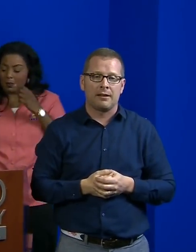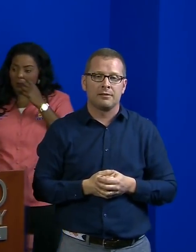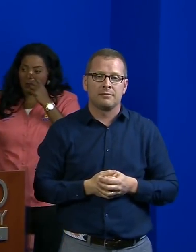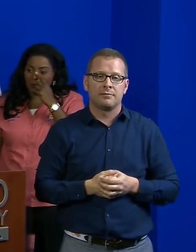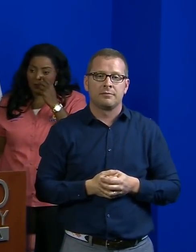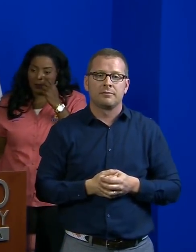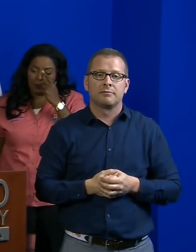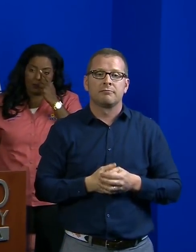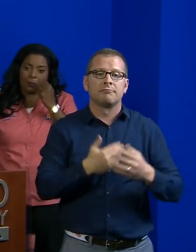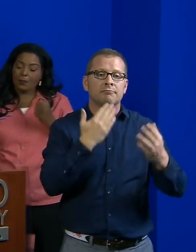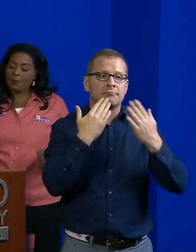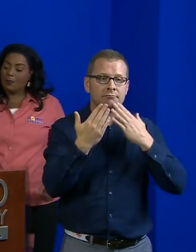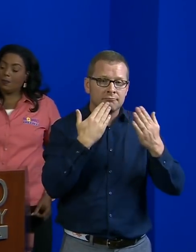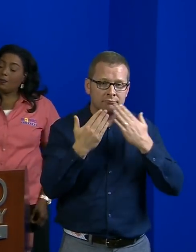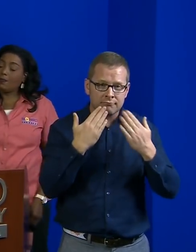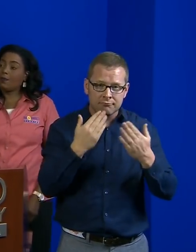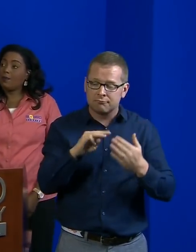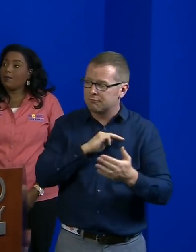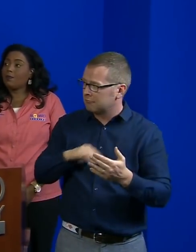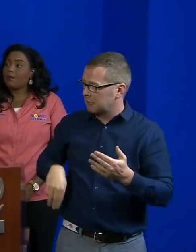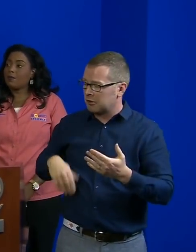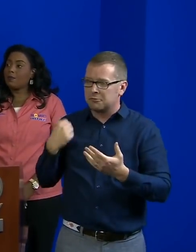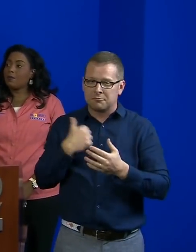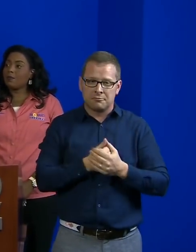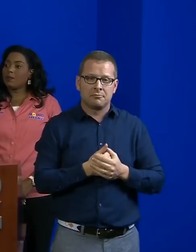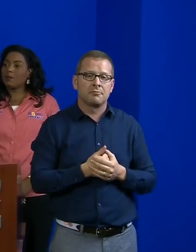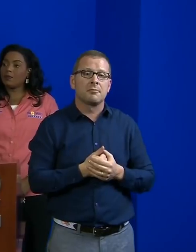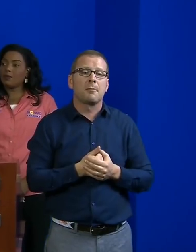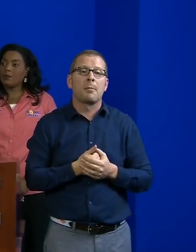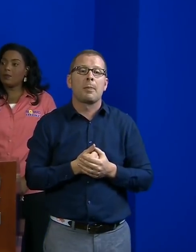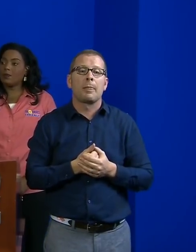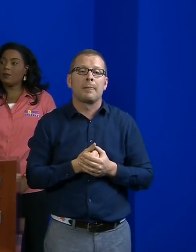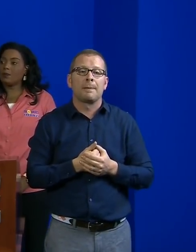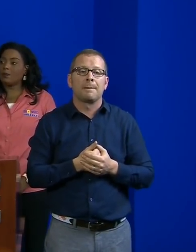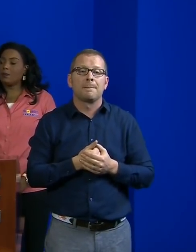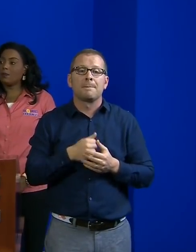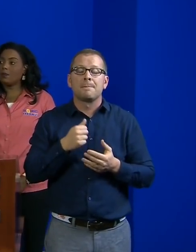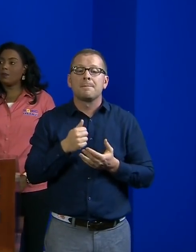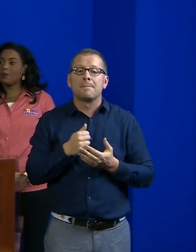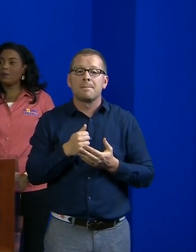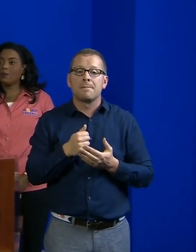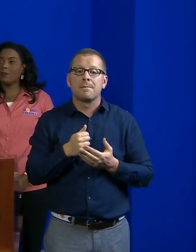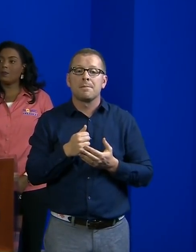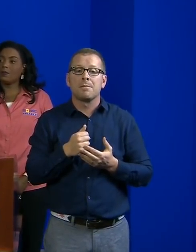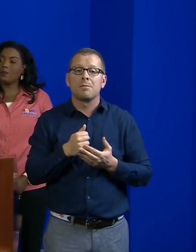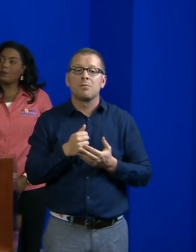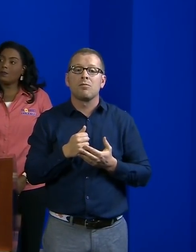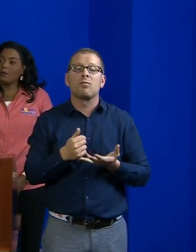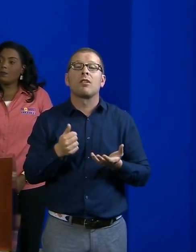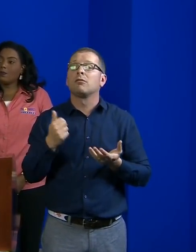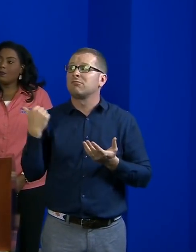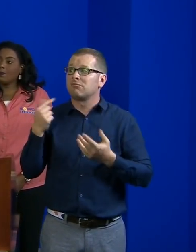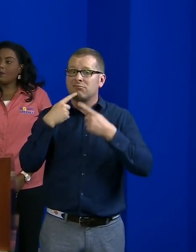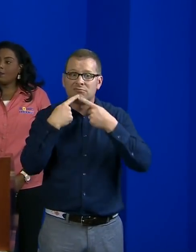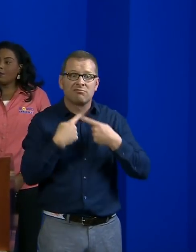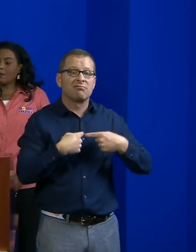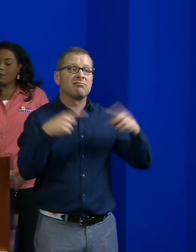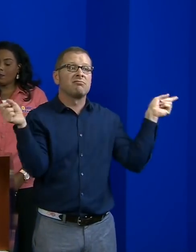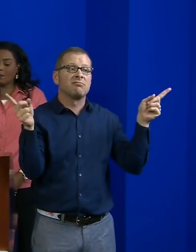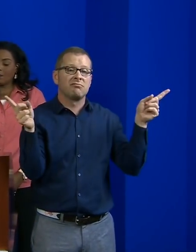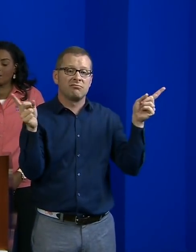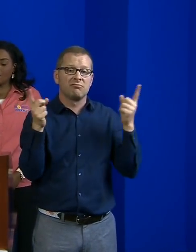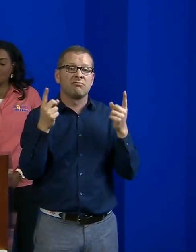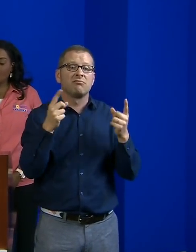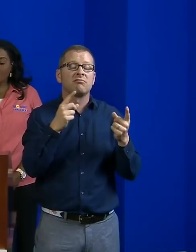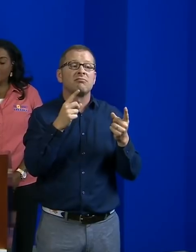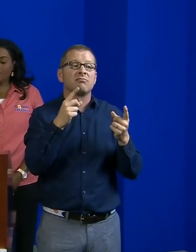Thank you, Mayor Sharif. Yesterday, Broward County Public Schools announced that we are closing schools and administrative operations